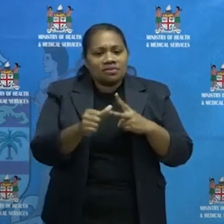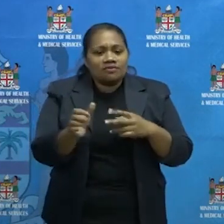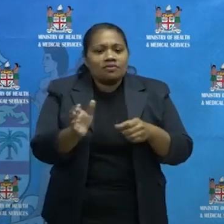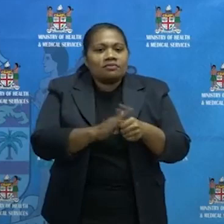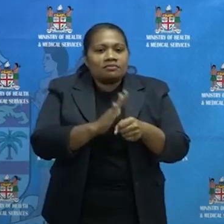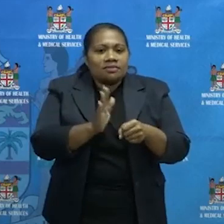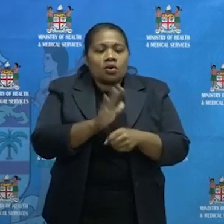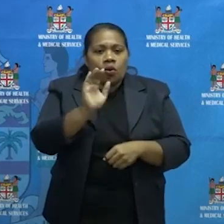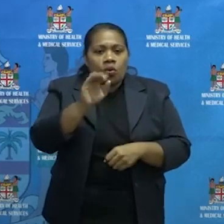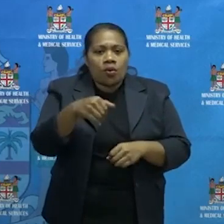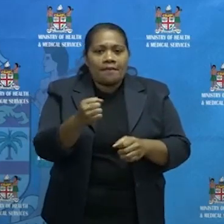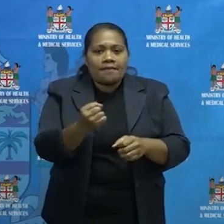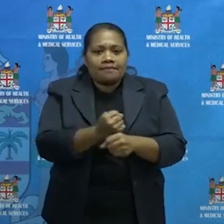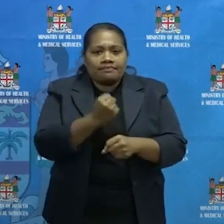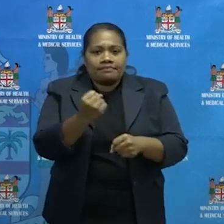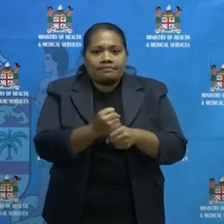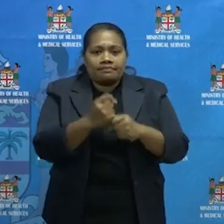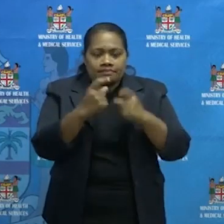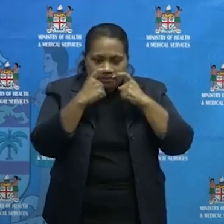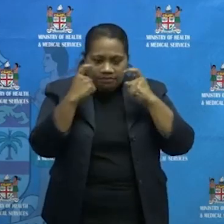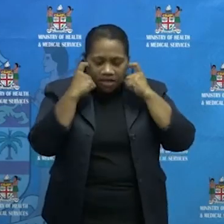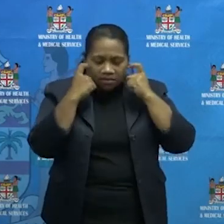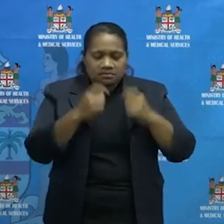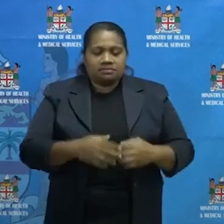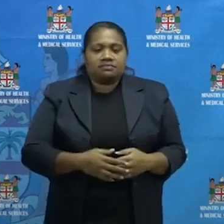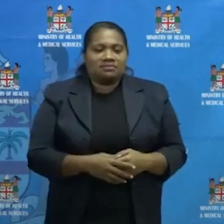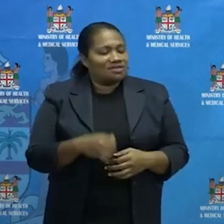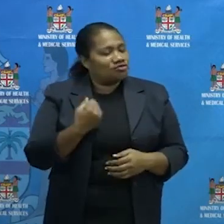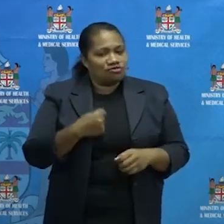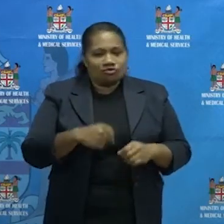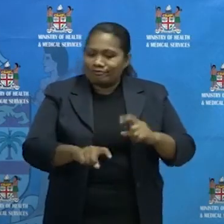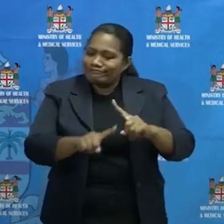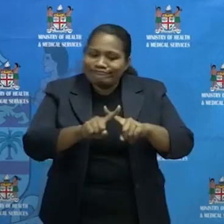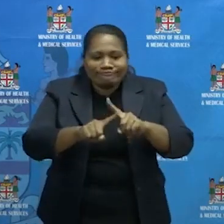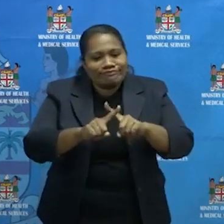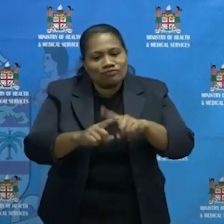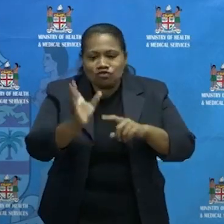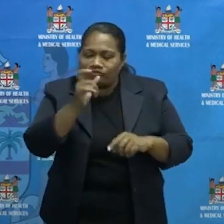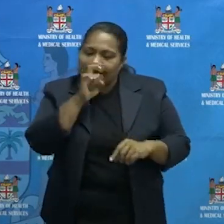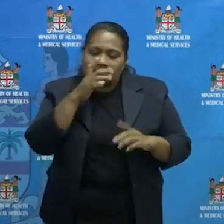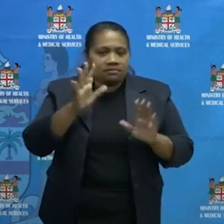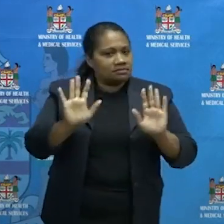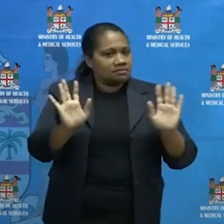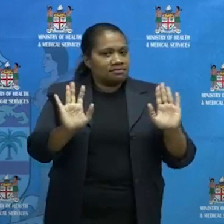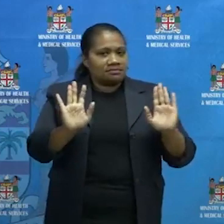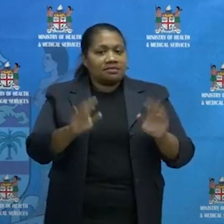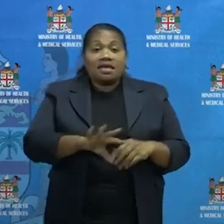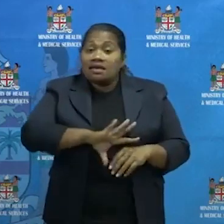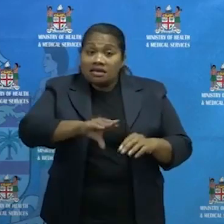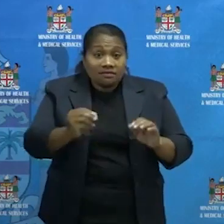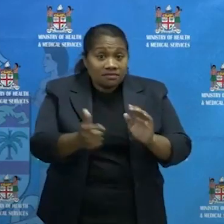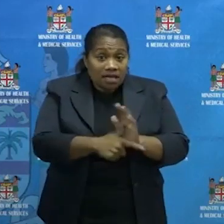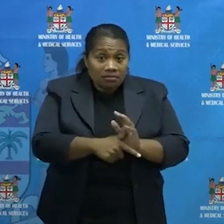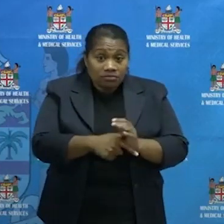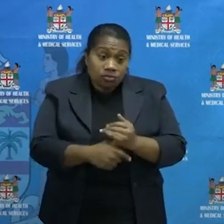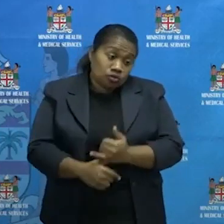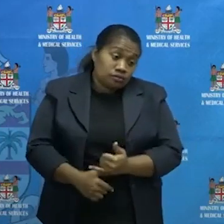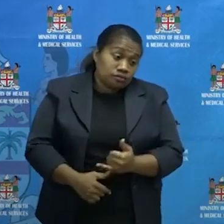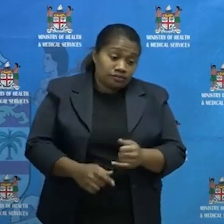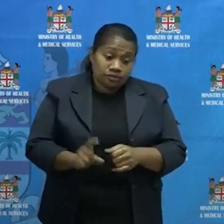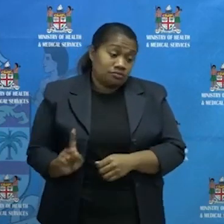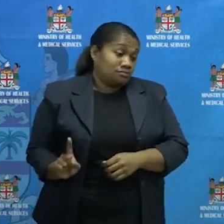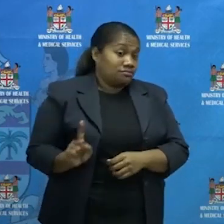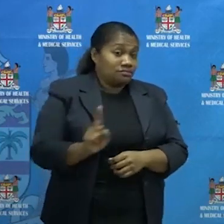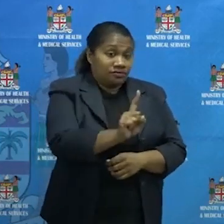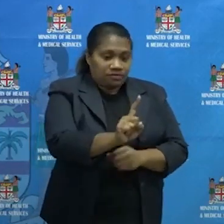part. Every time you leave the house, the virus may be traveling with you. If you aren't careful, you may